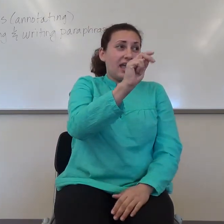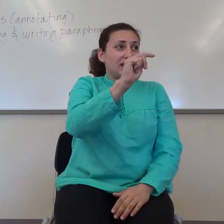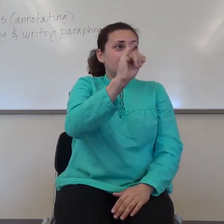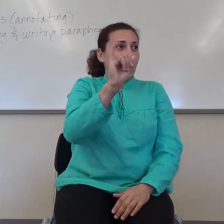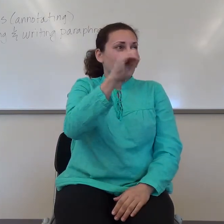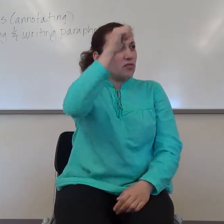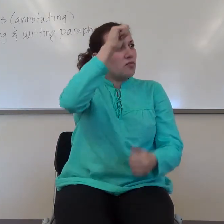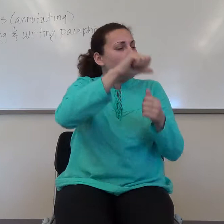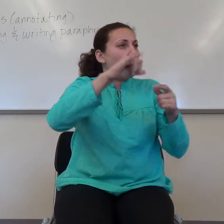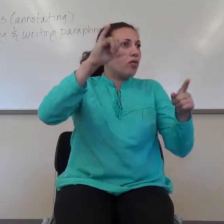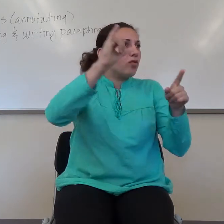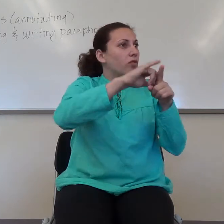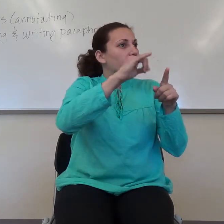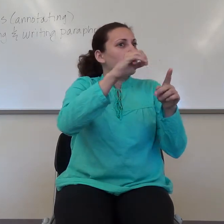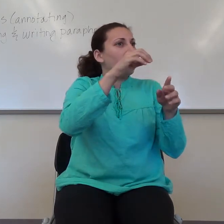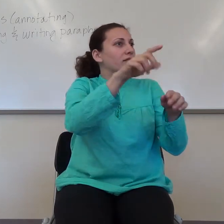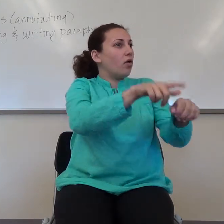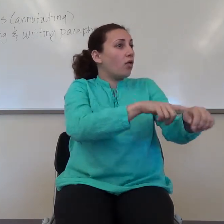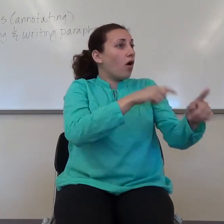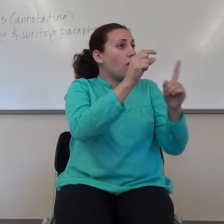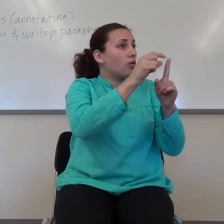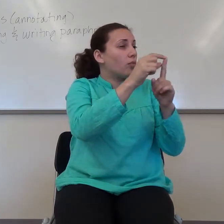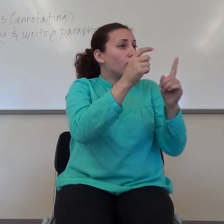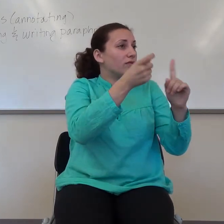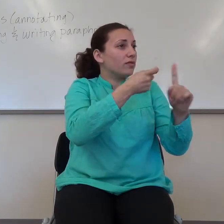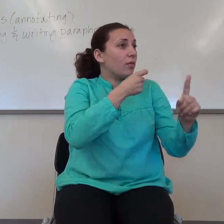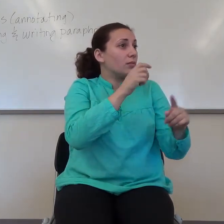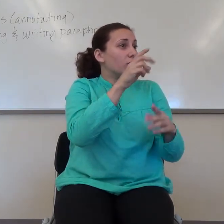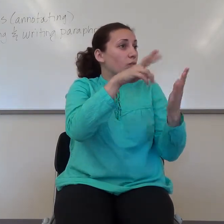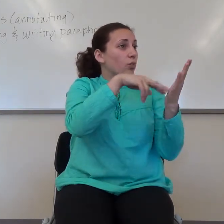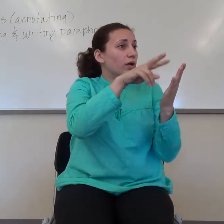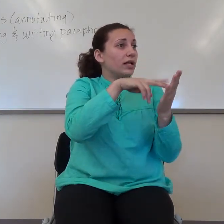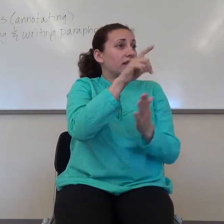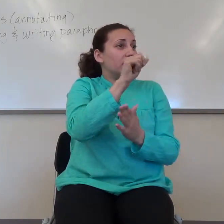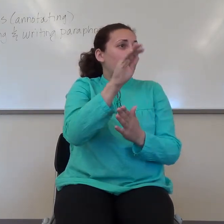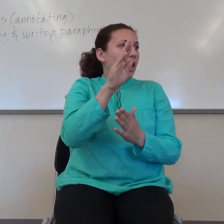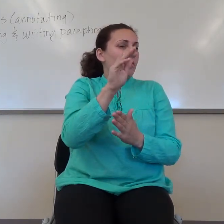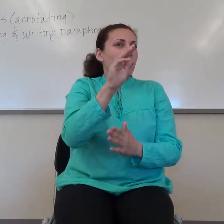anti-disestablishmentarianism. That's easy to sound out, no matter how long it is. But these, you go, okay,